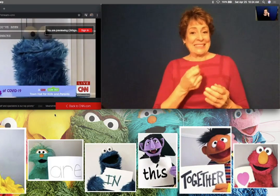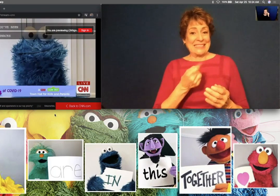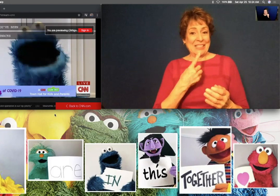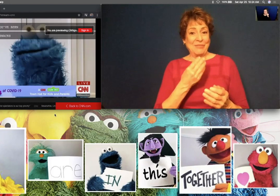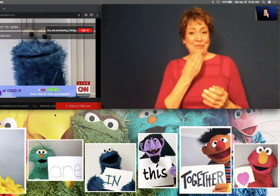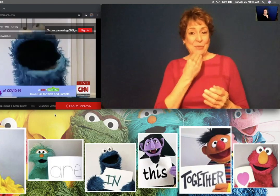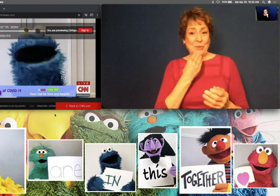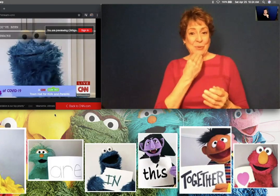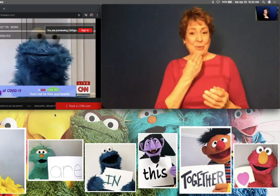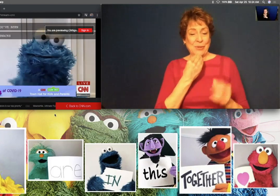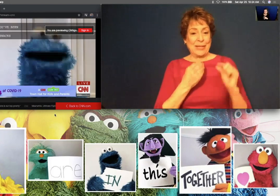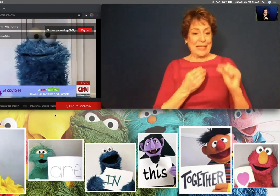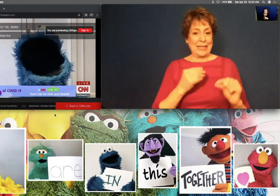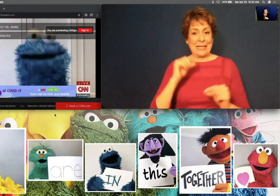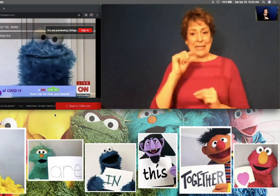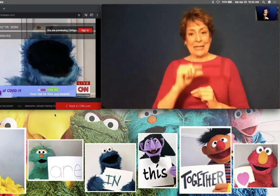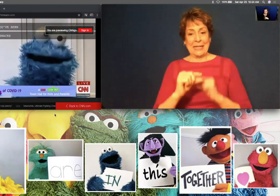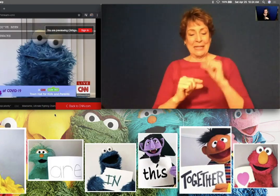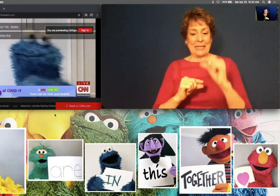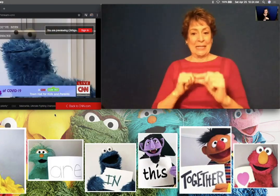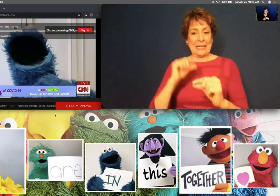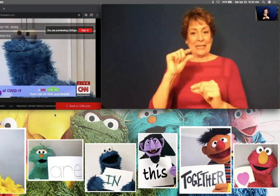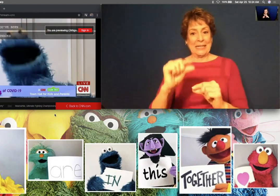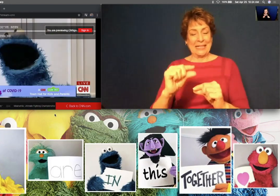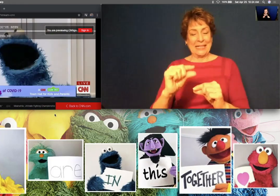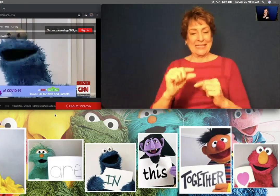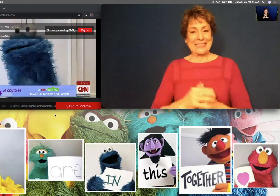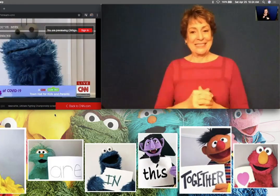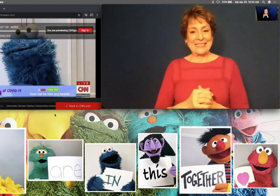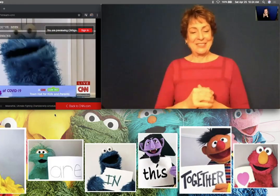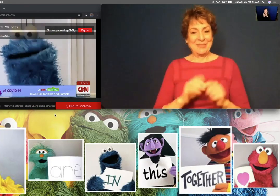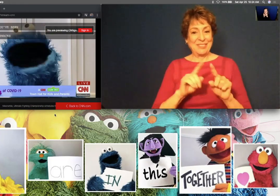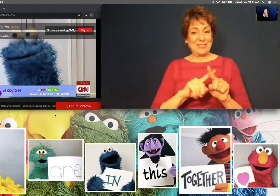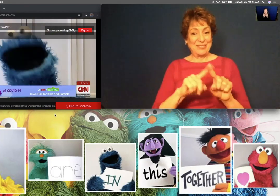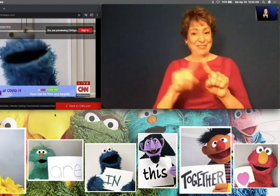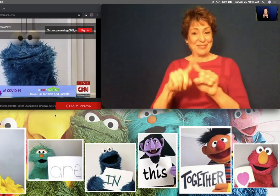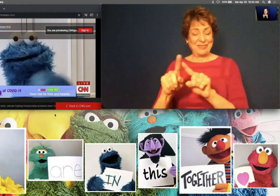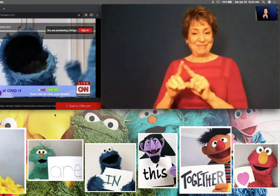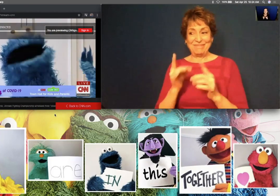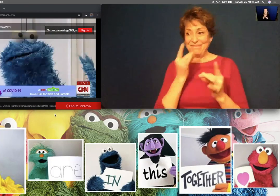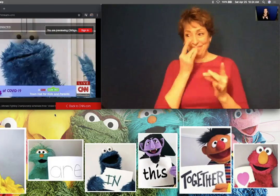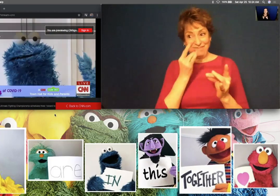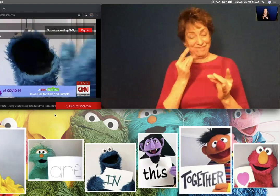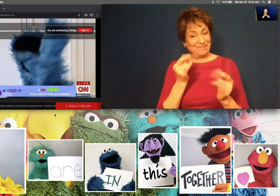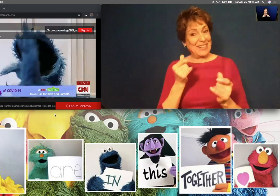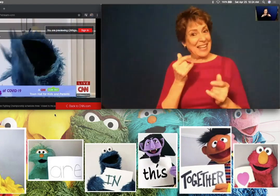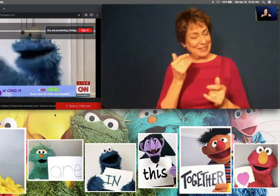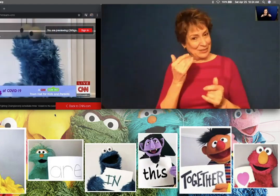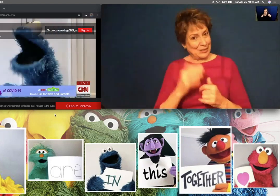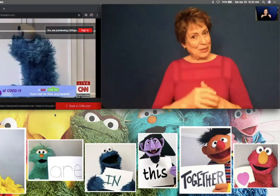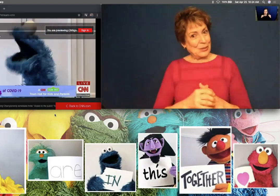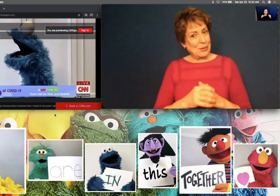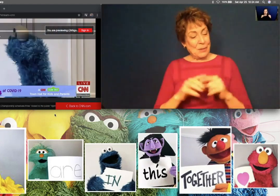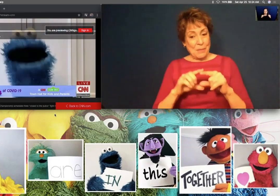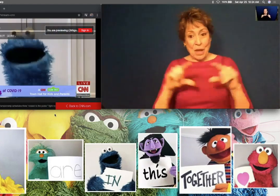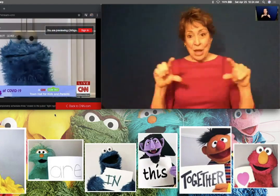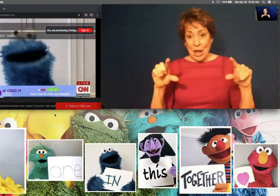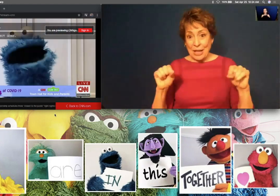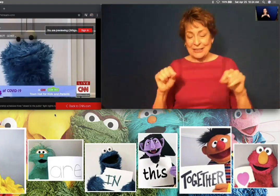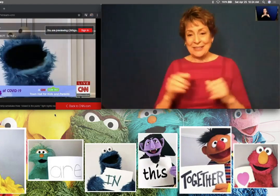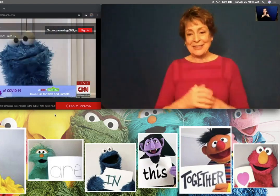toaster pastries, gone. Fruit cup, delicious, but gonzville. Granola bars,